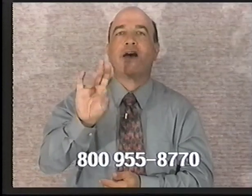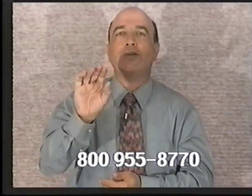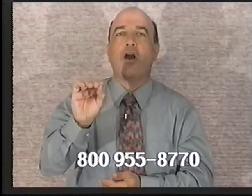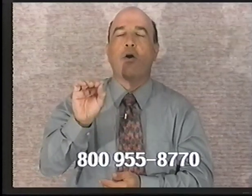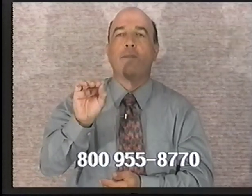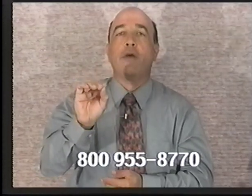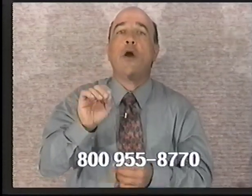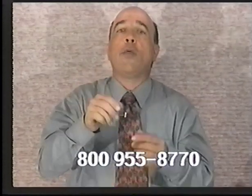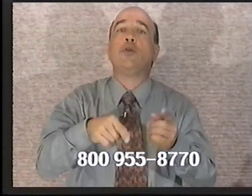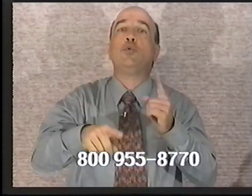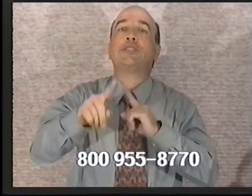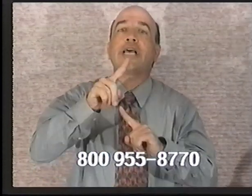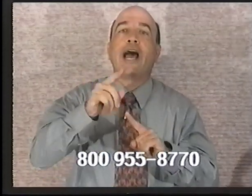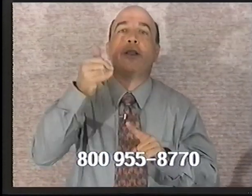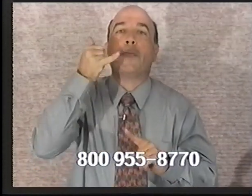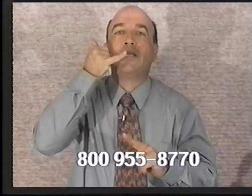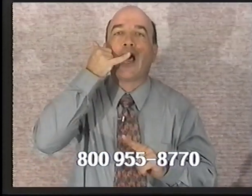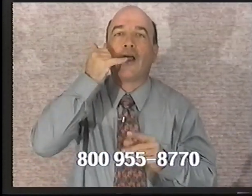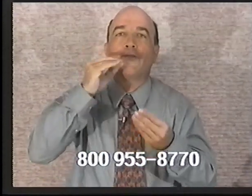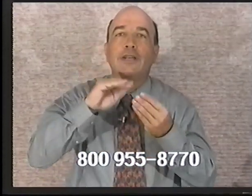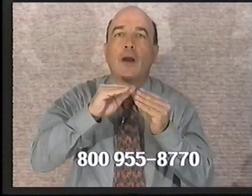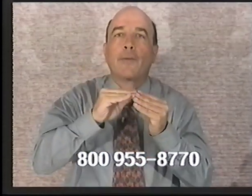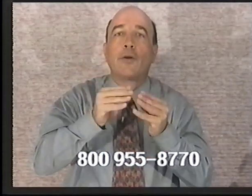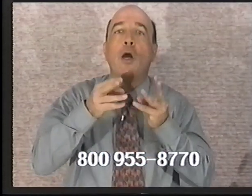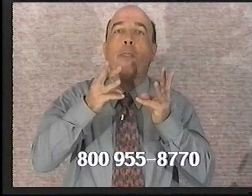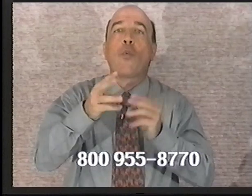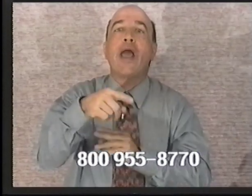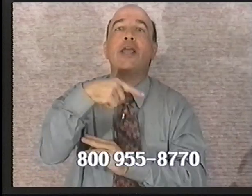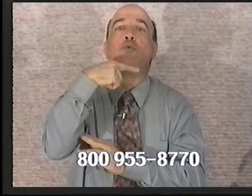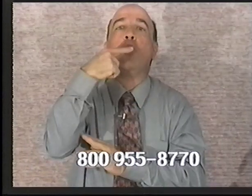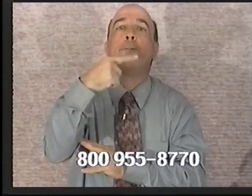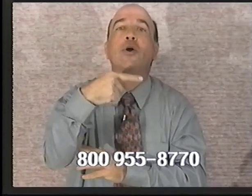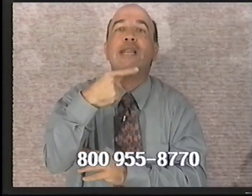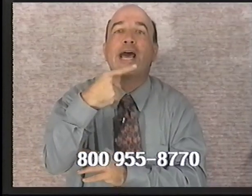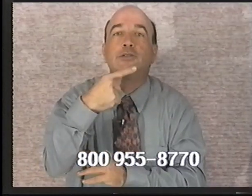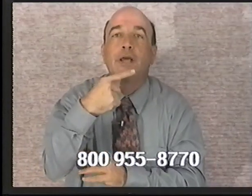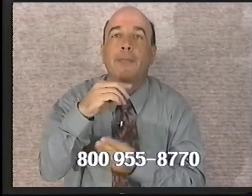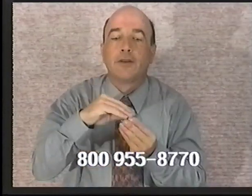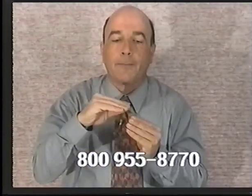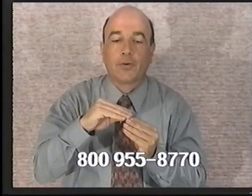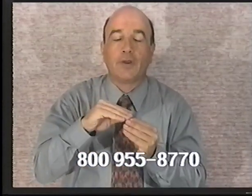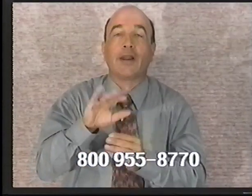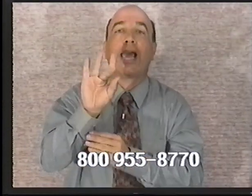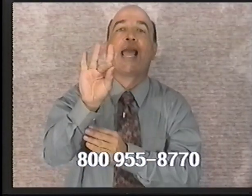800-955-8770. You sign the telephone number the way you pronounce the number, like